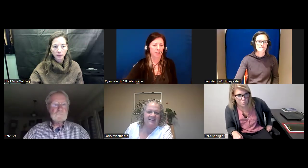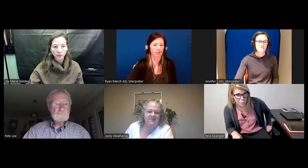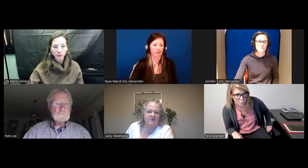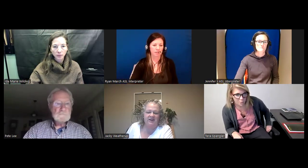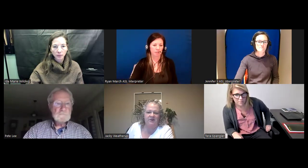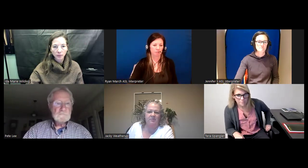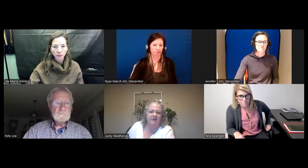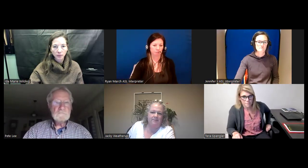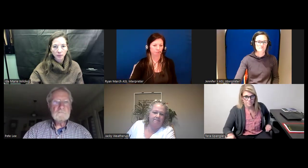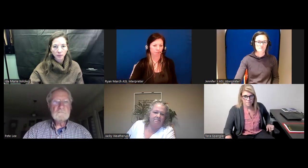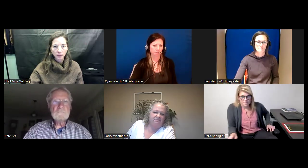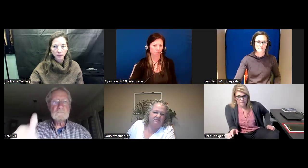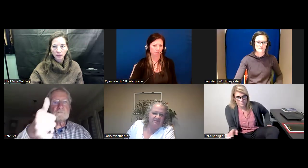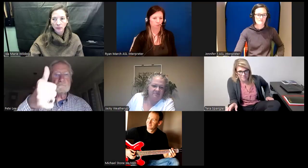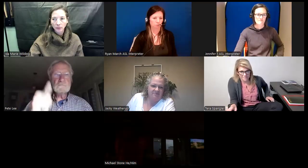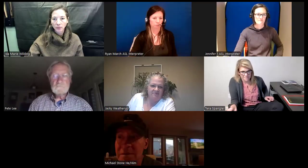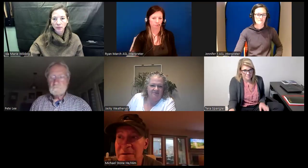Is that you, Tim? Yes, we can hear you, Pete.